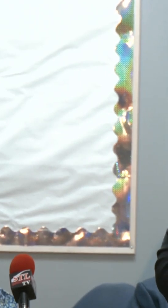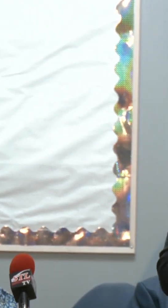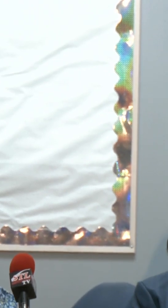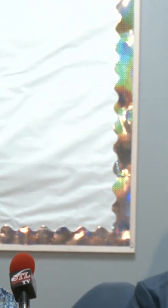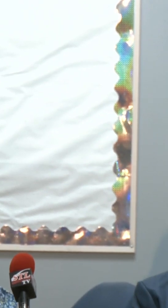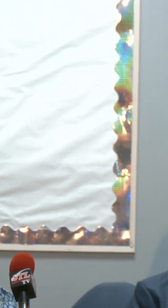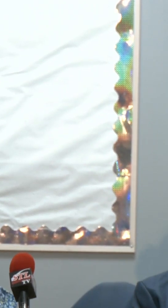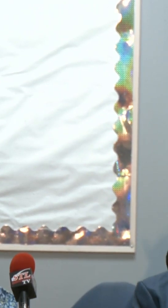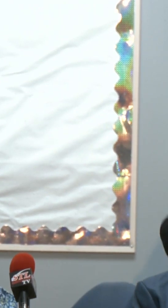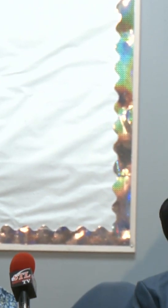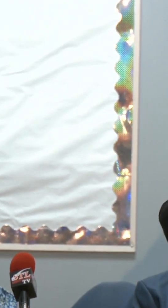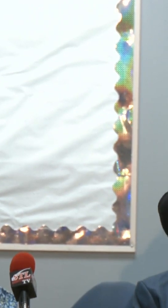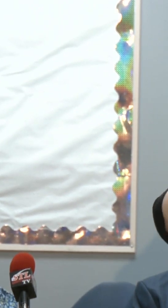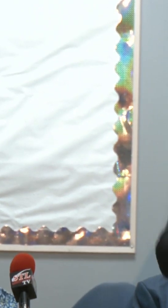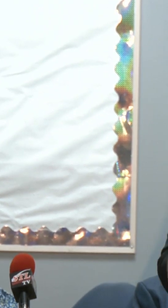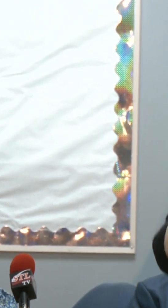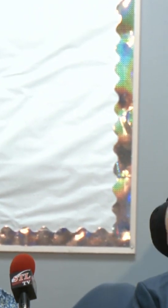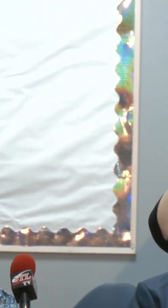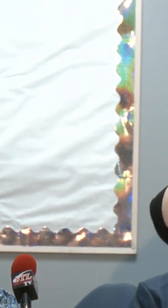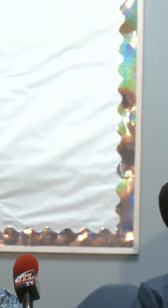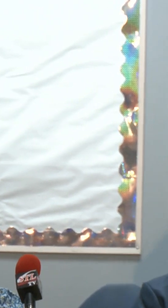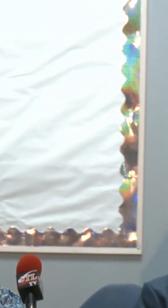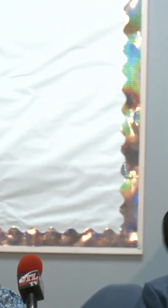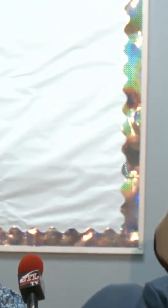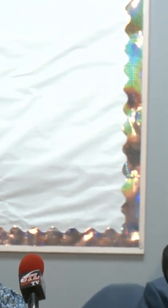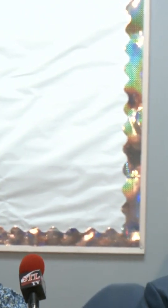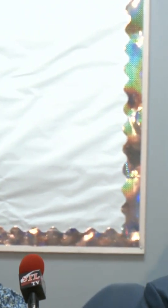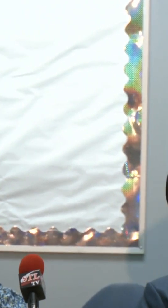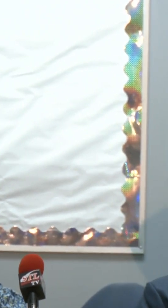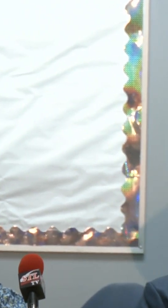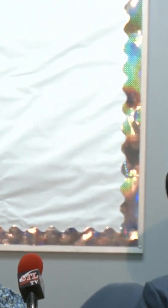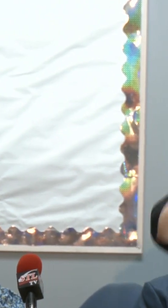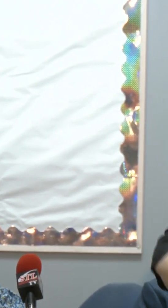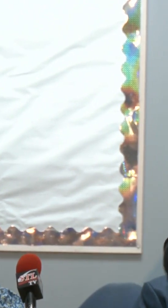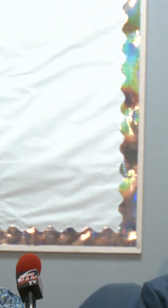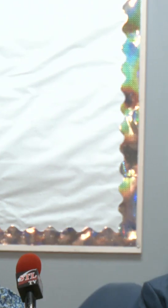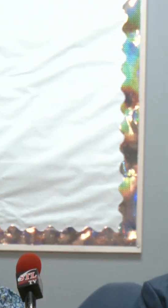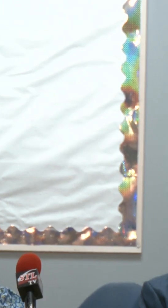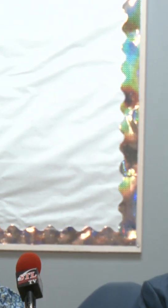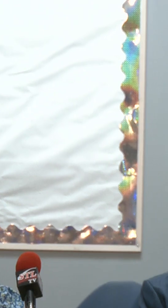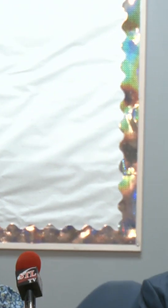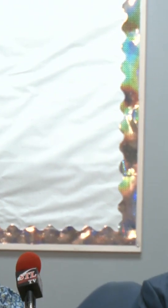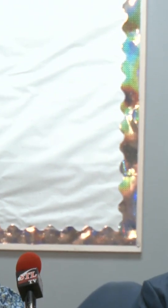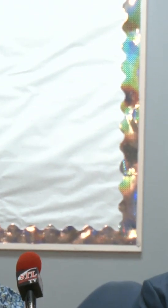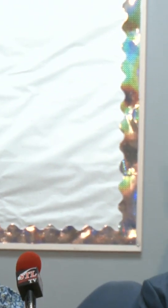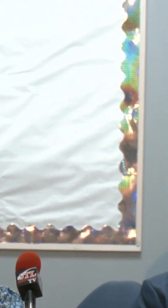And a 7% raise for police and fire, again, in addition to the raise they got last year.